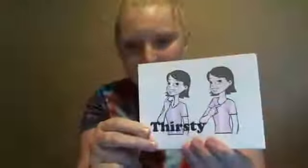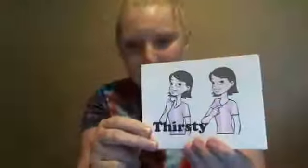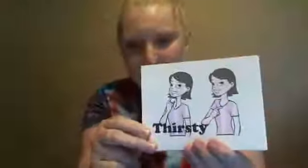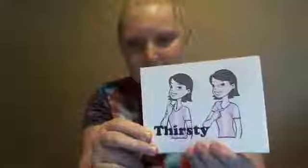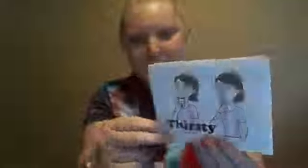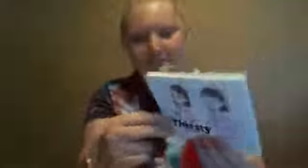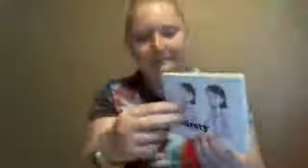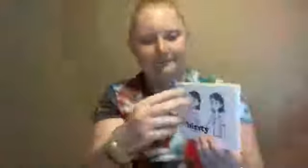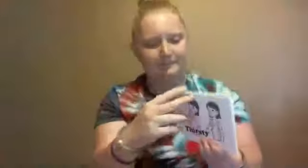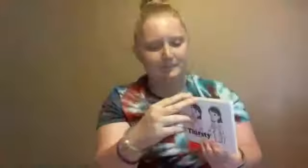Thirsty.